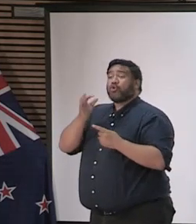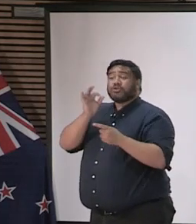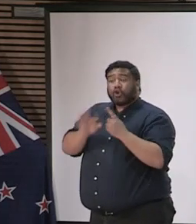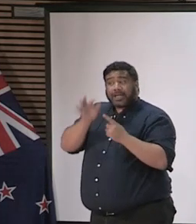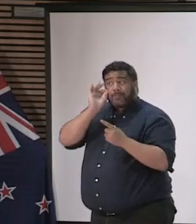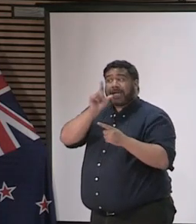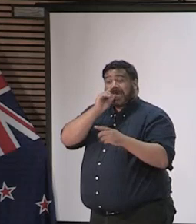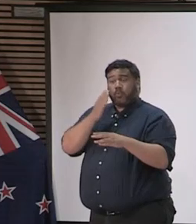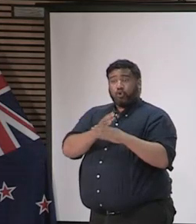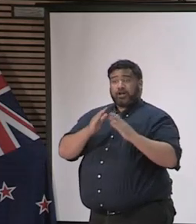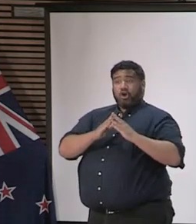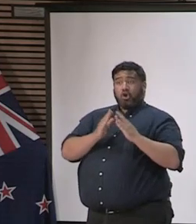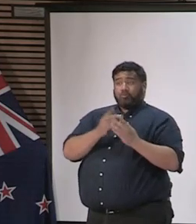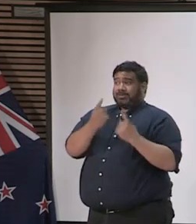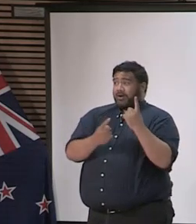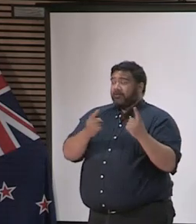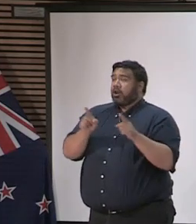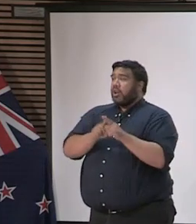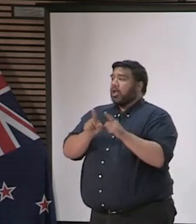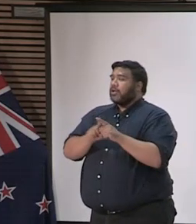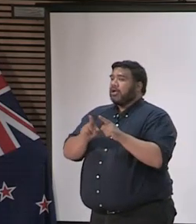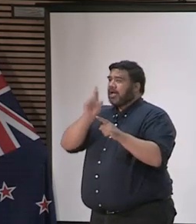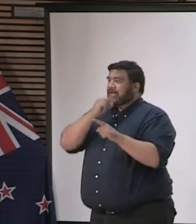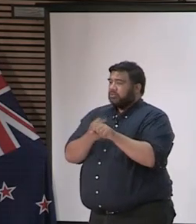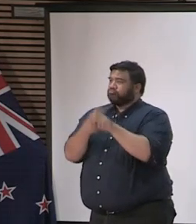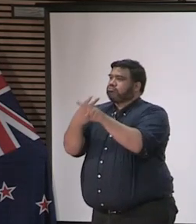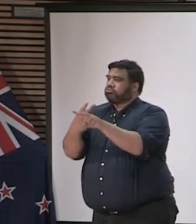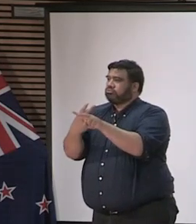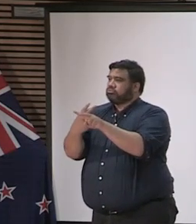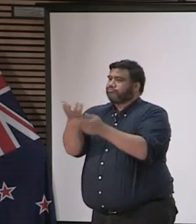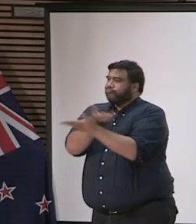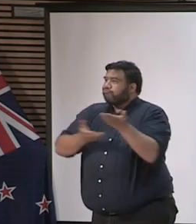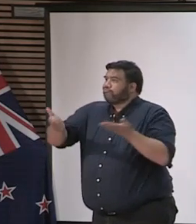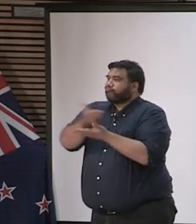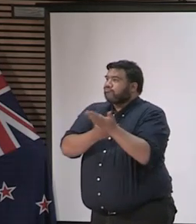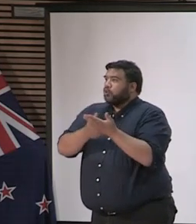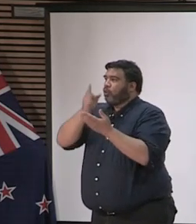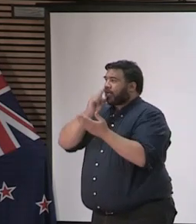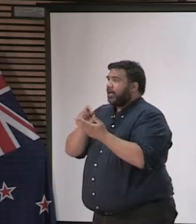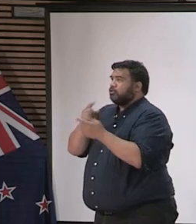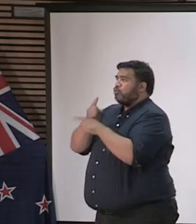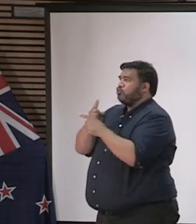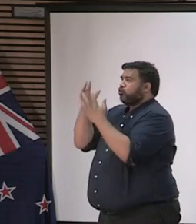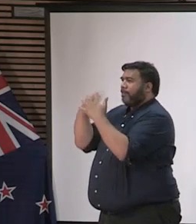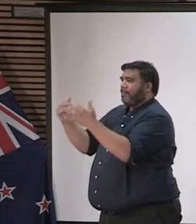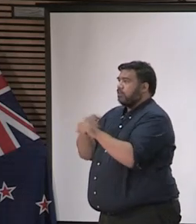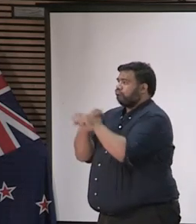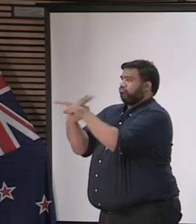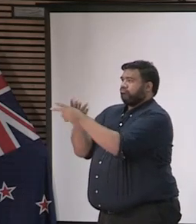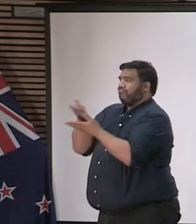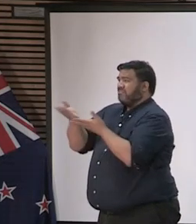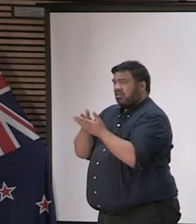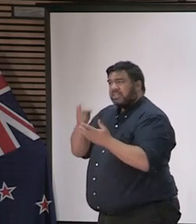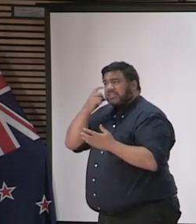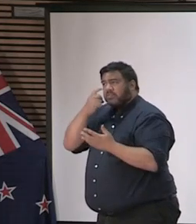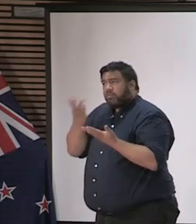home, by having remote hearings, for example, hearing submissions from the public, that's a sensible thing to do. It doesn't put